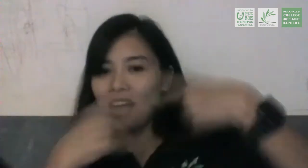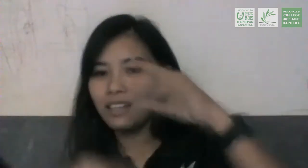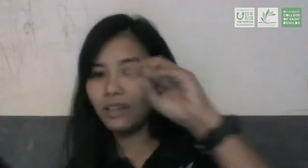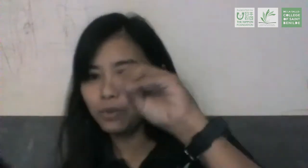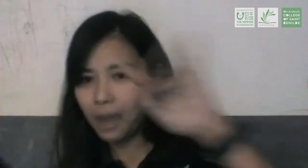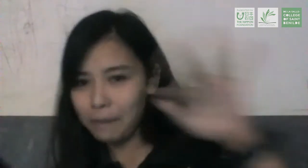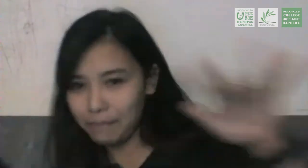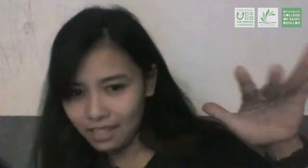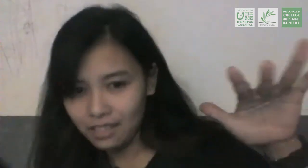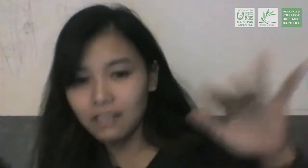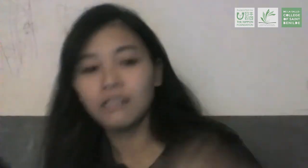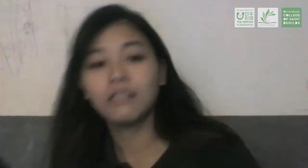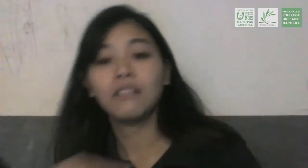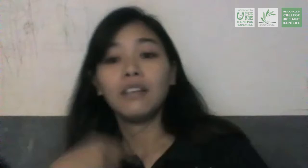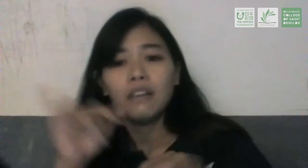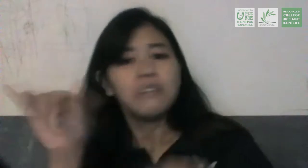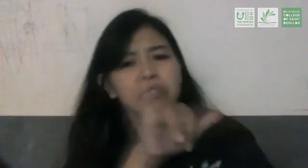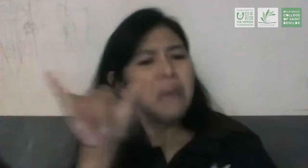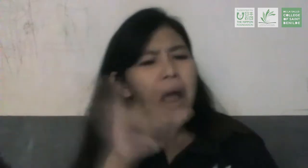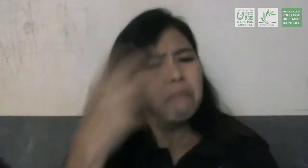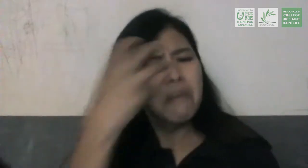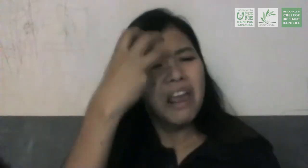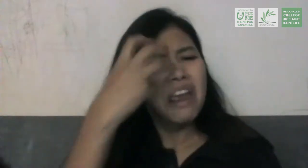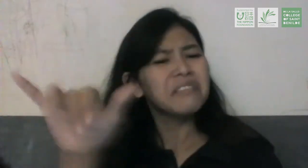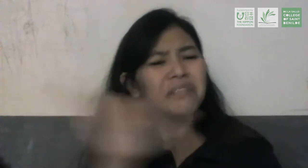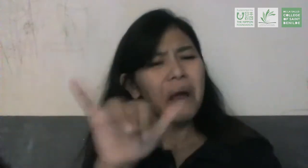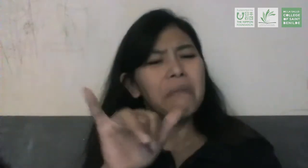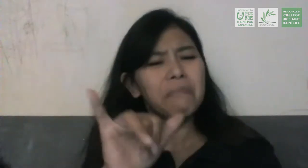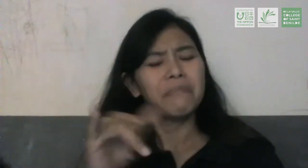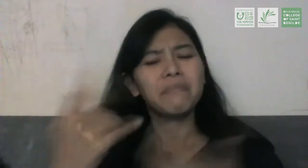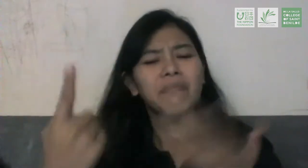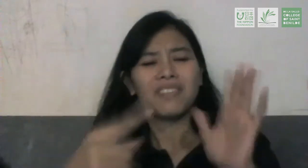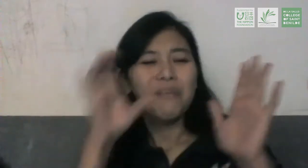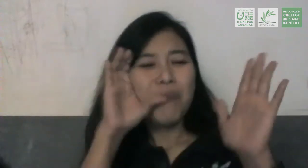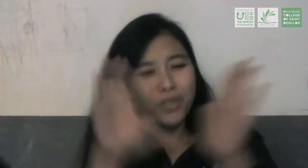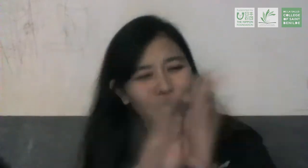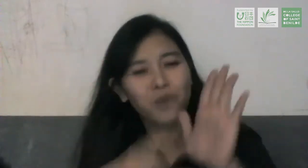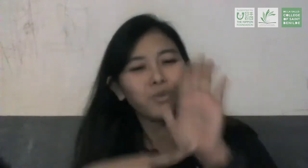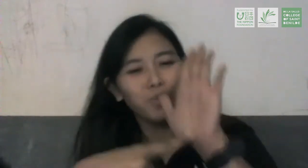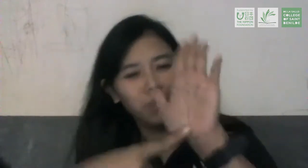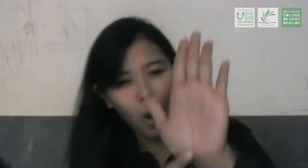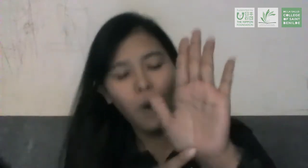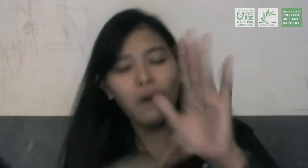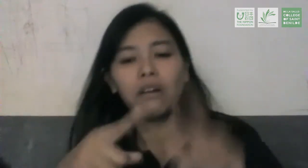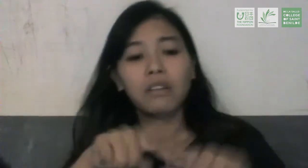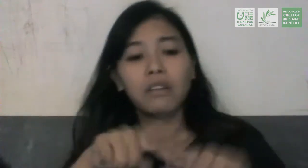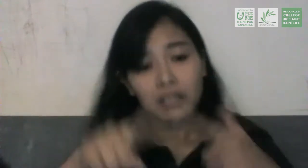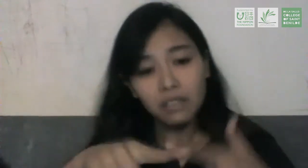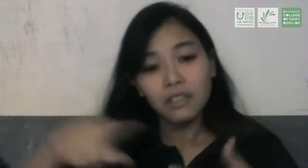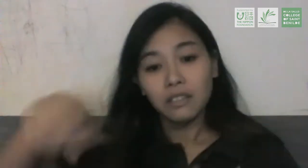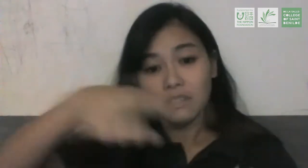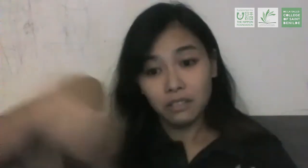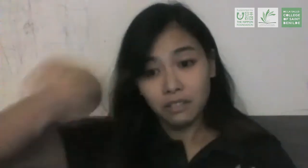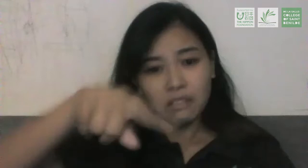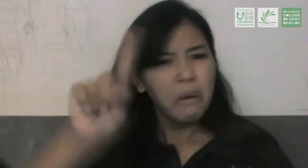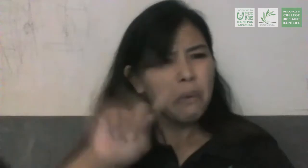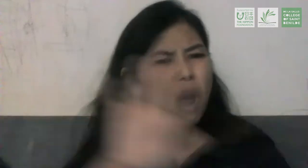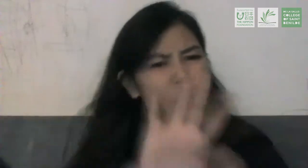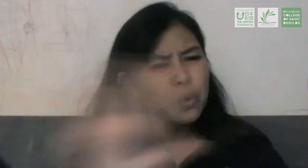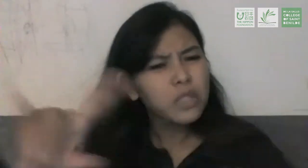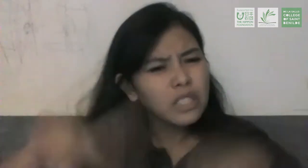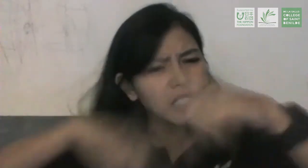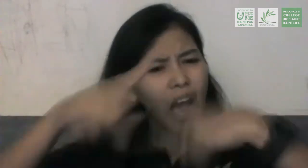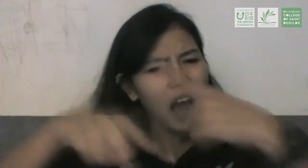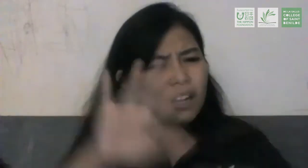it brought me back to when I was teaching in Manila as well. But I did the exact same process as Ray